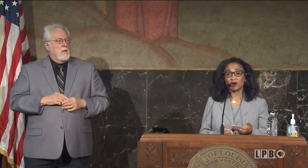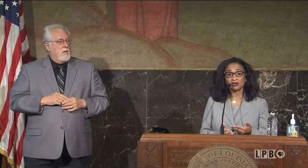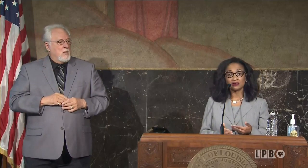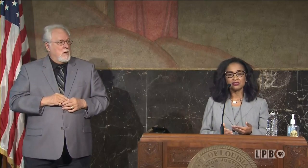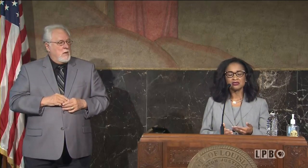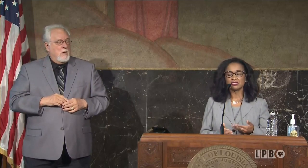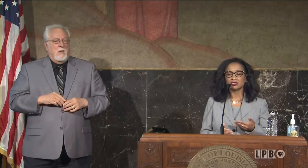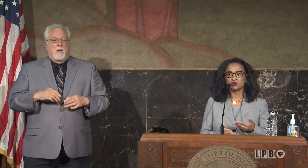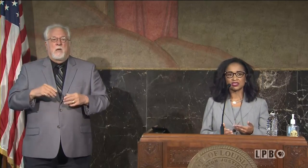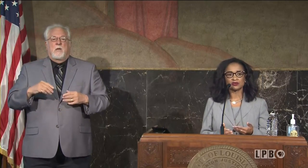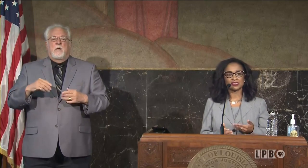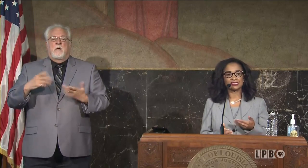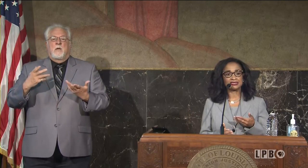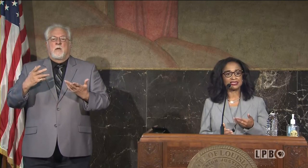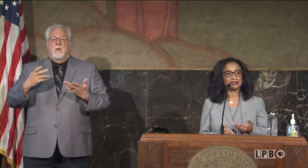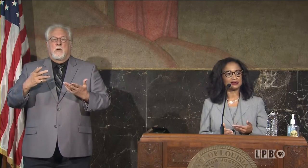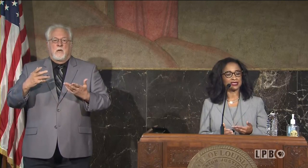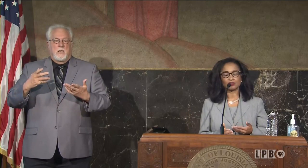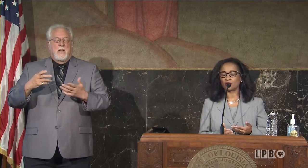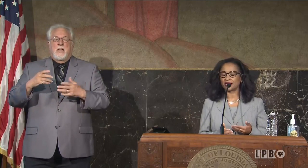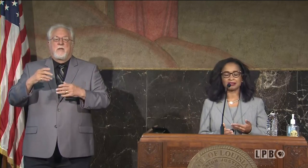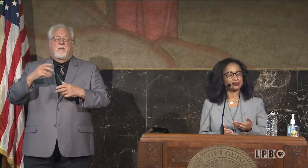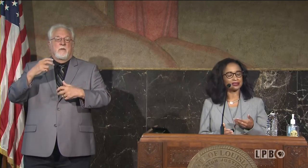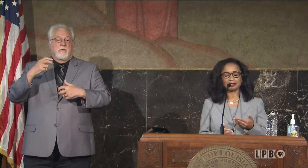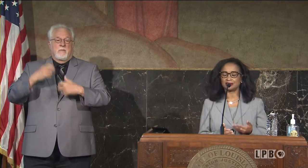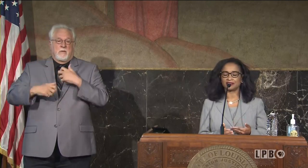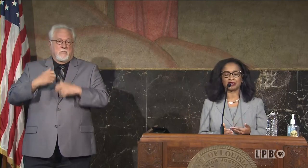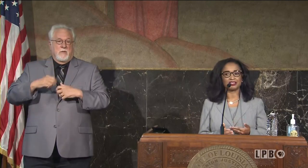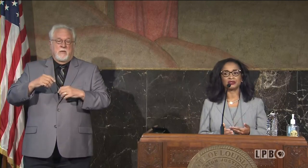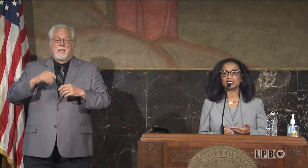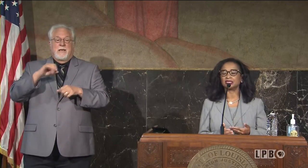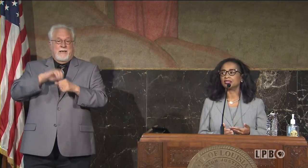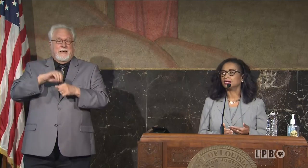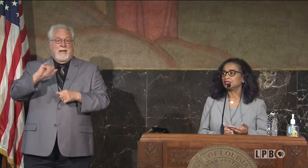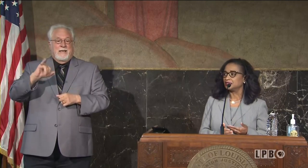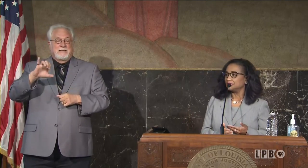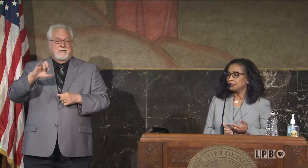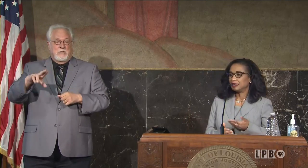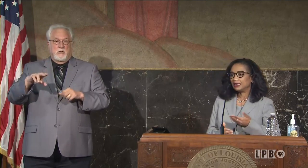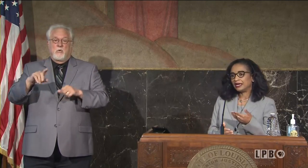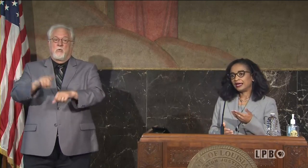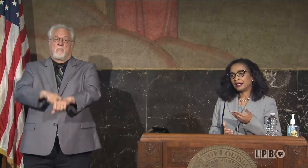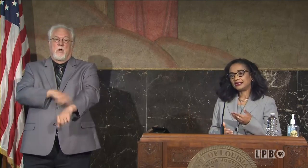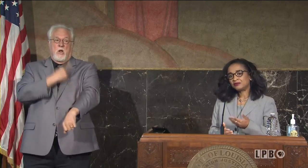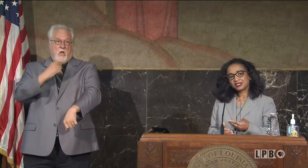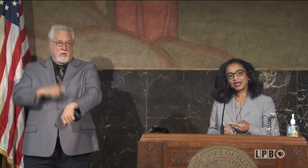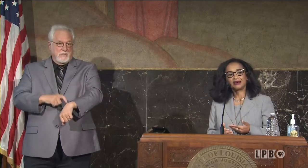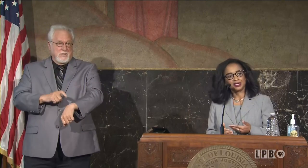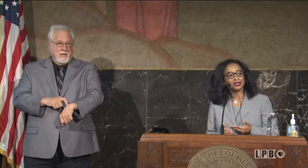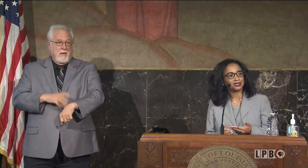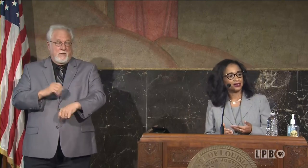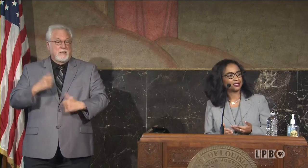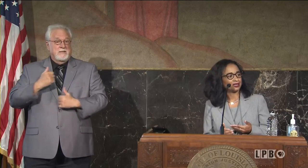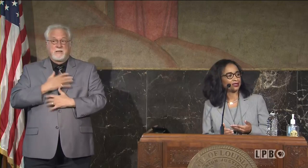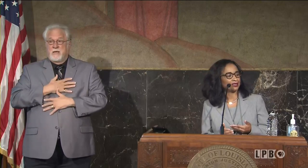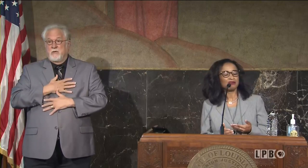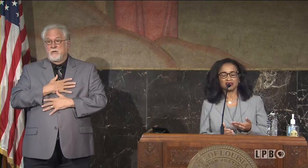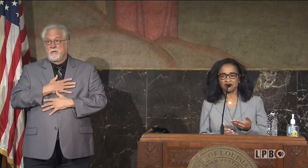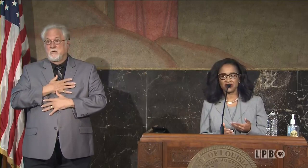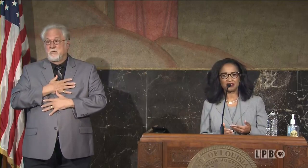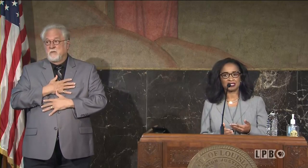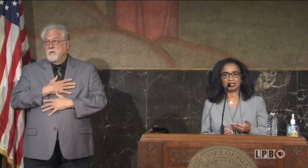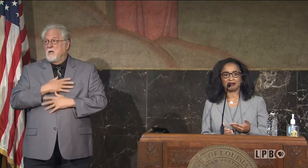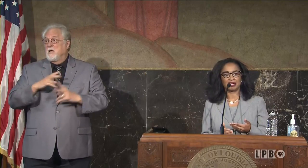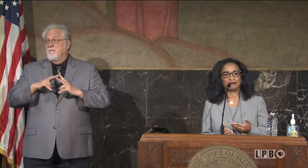was long. The course was intense. That's why it's the intensive care unit. And it was scary. It